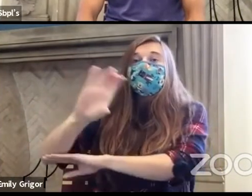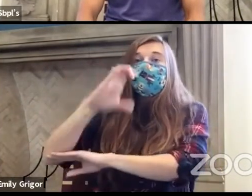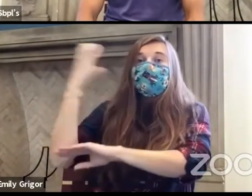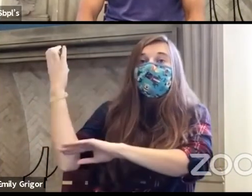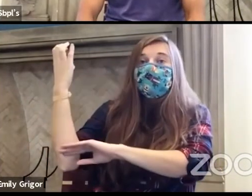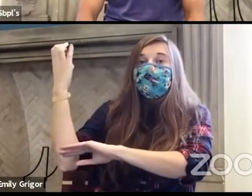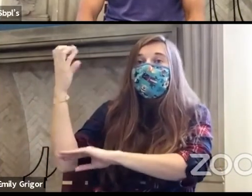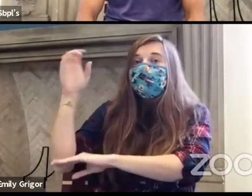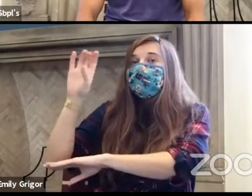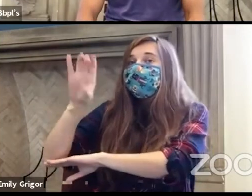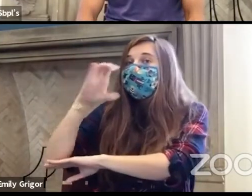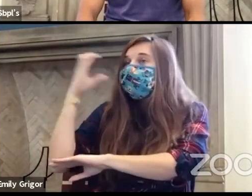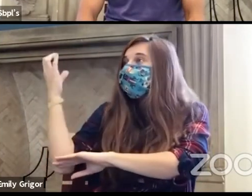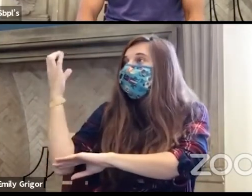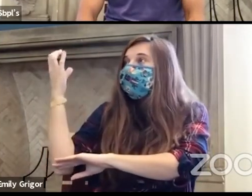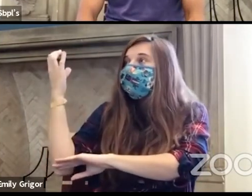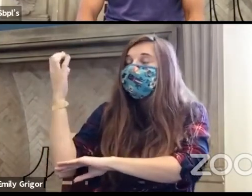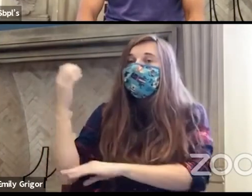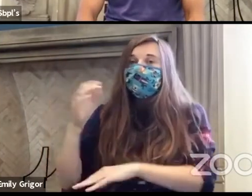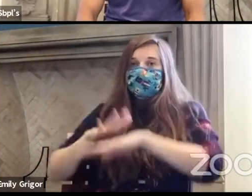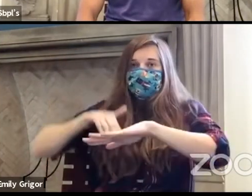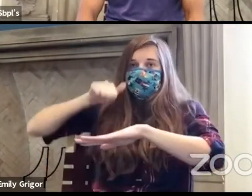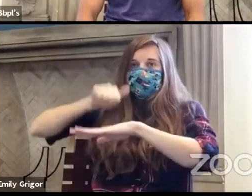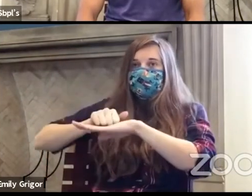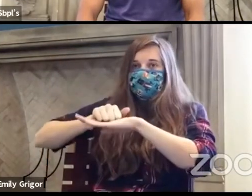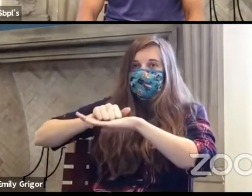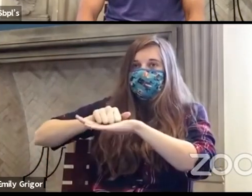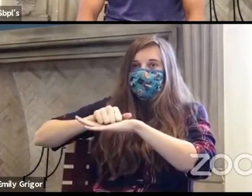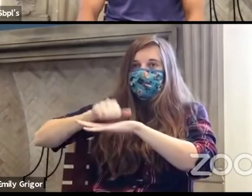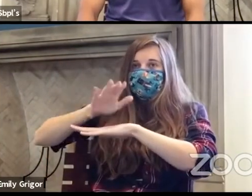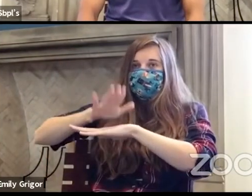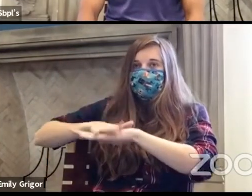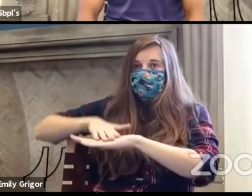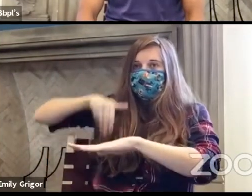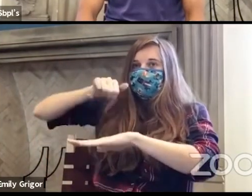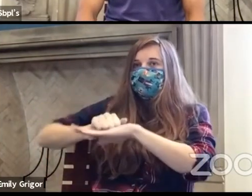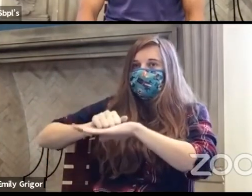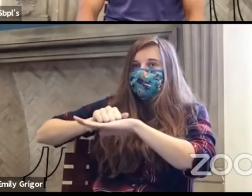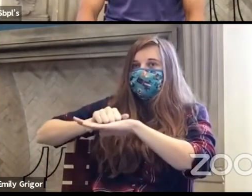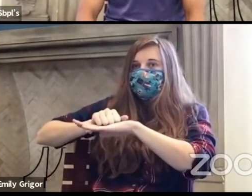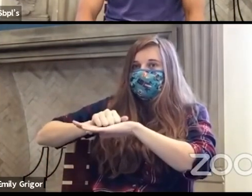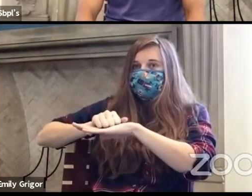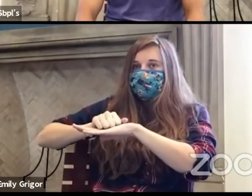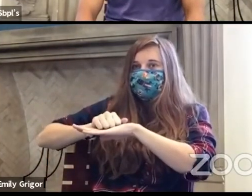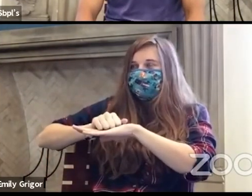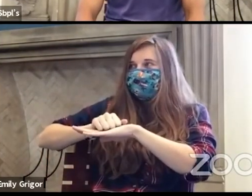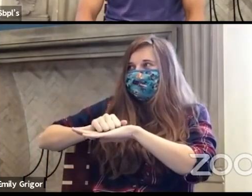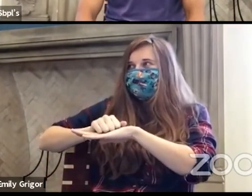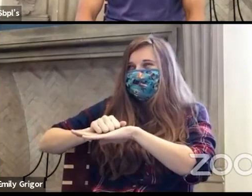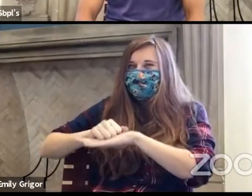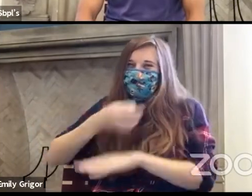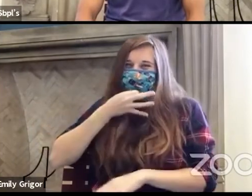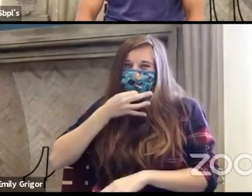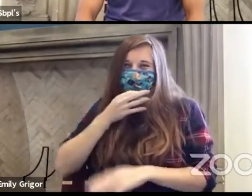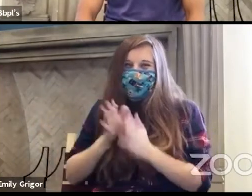This is a sign for Christmas in ASL, and this is a sign for Christmas in BSL. Which is coming soon.